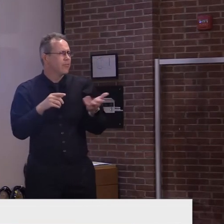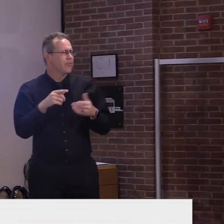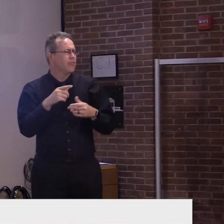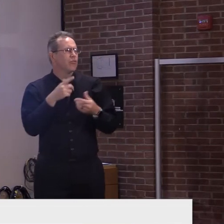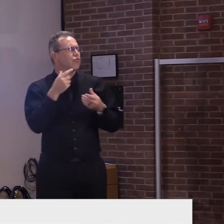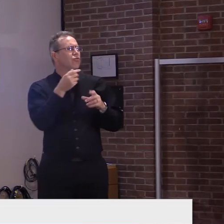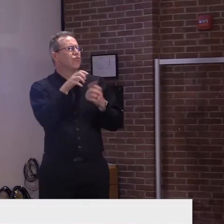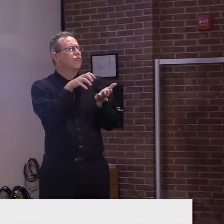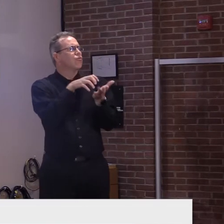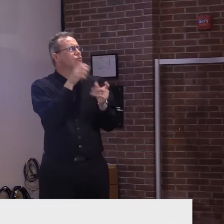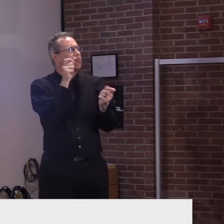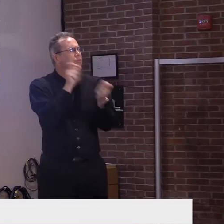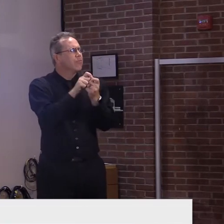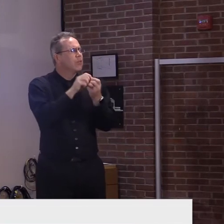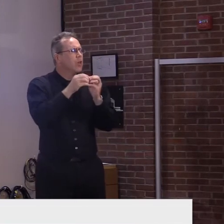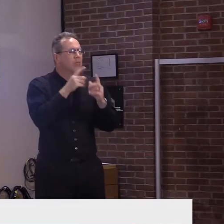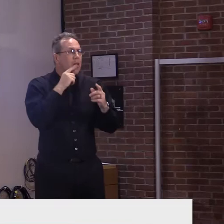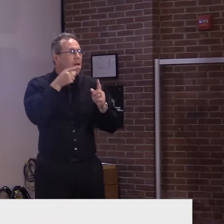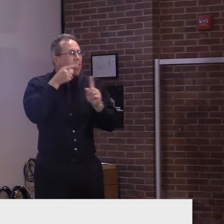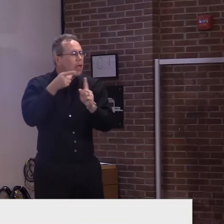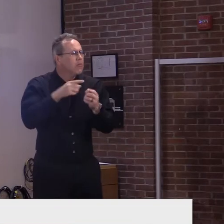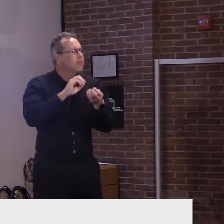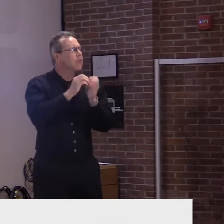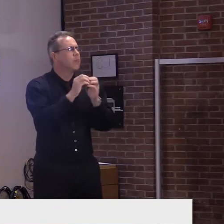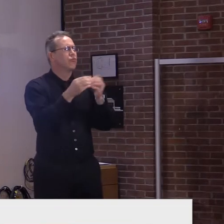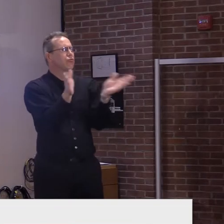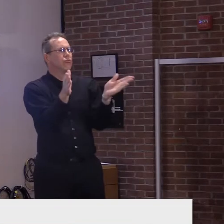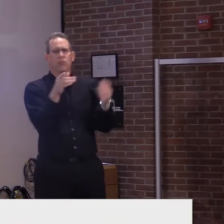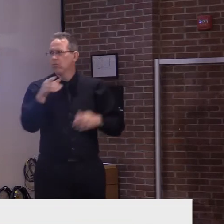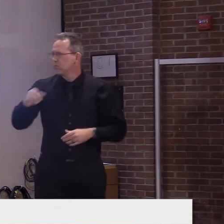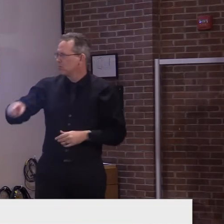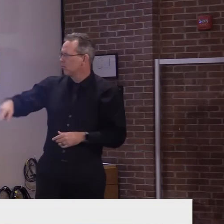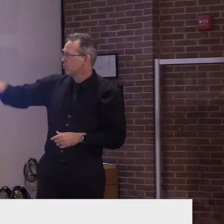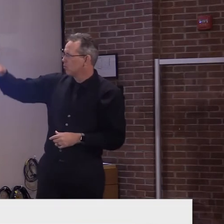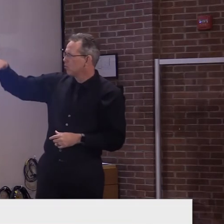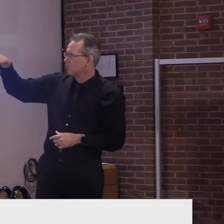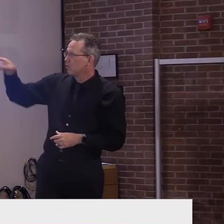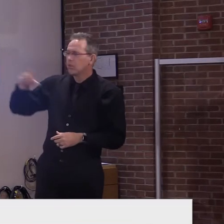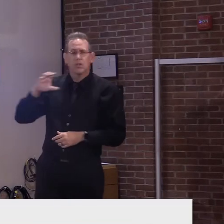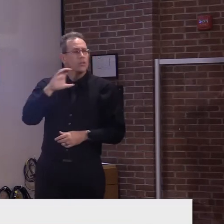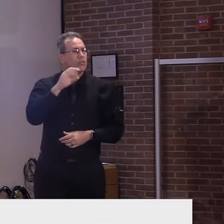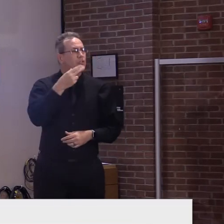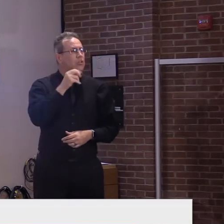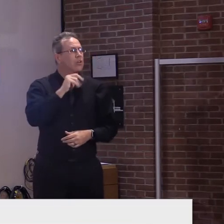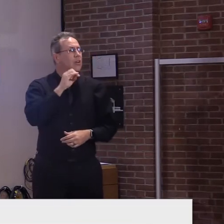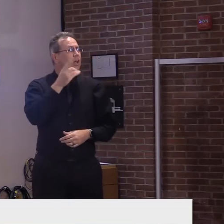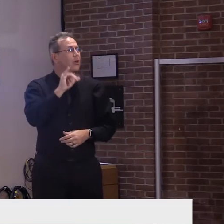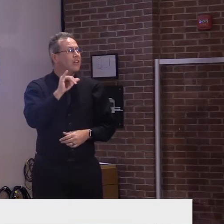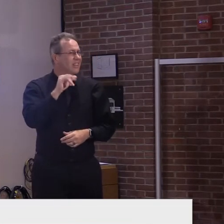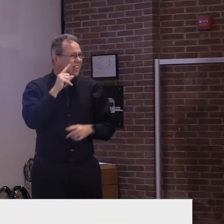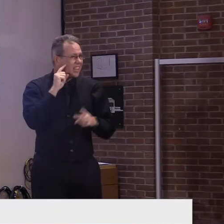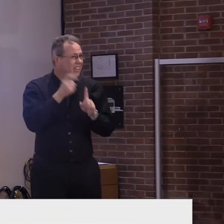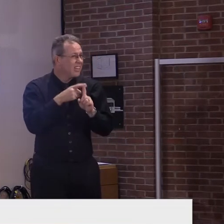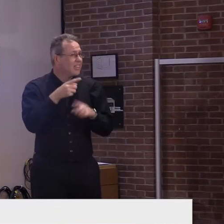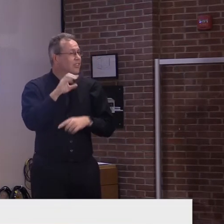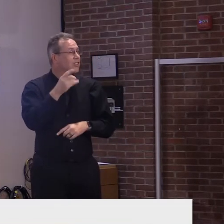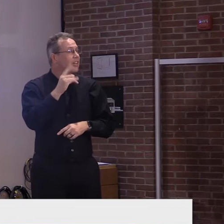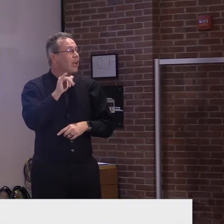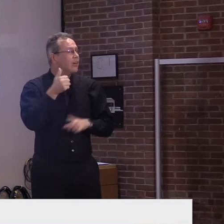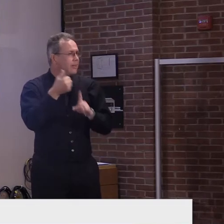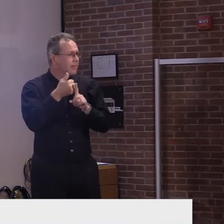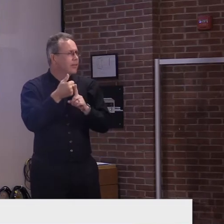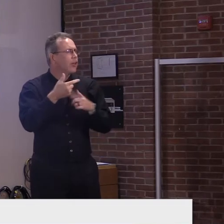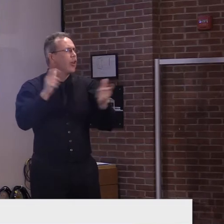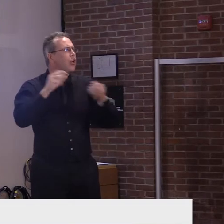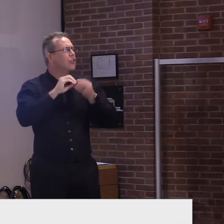cases in each county on a 7-day average. And as the governor said, you can notice that Chittenden County obviously has by and away the